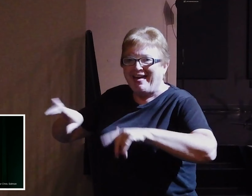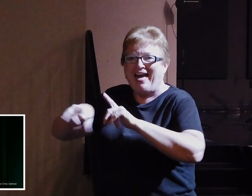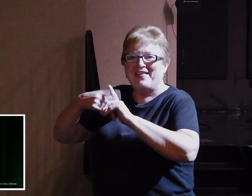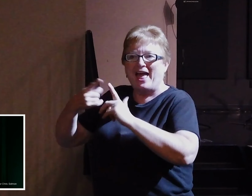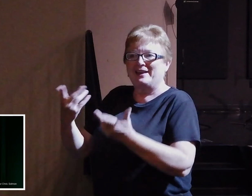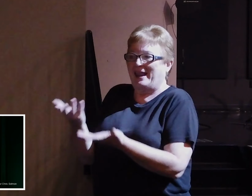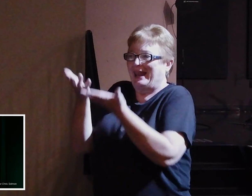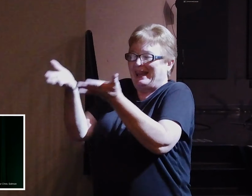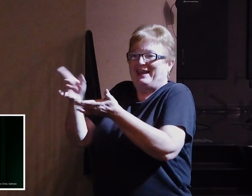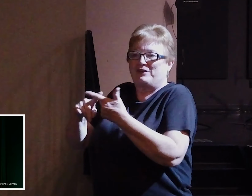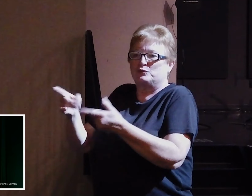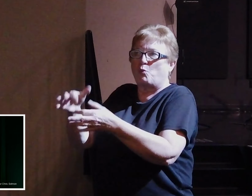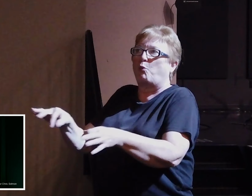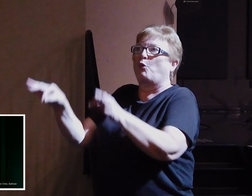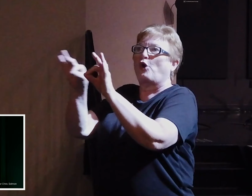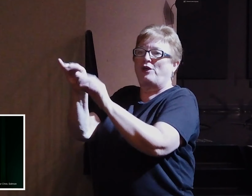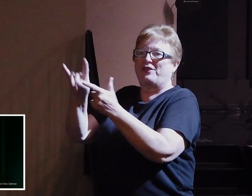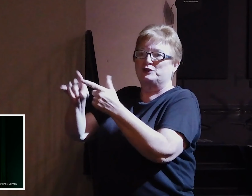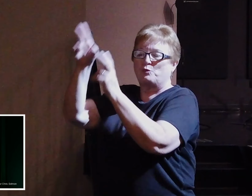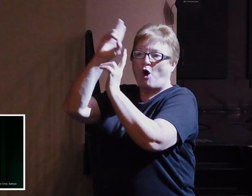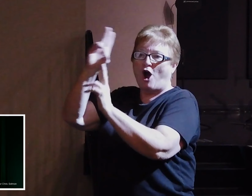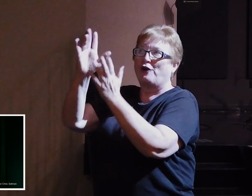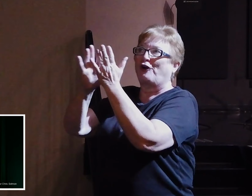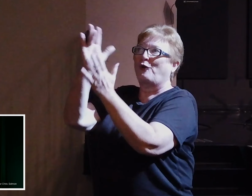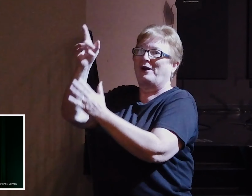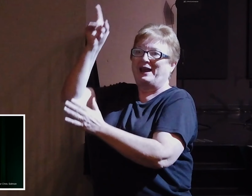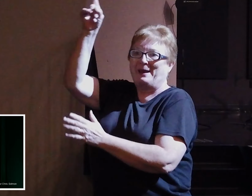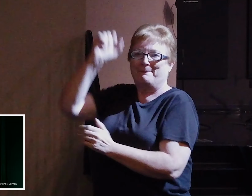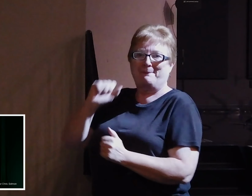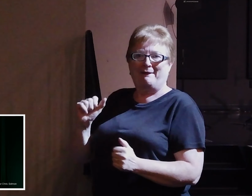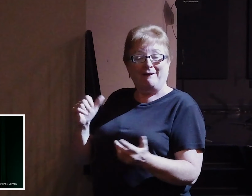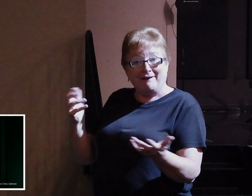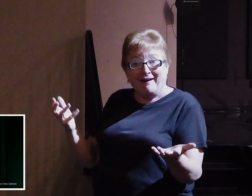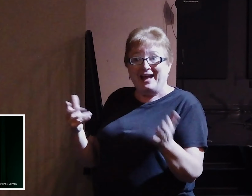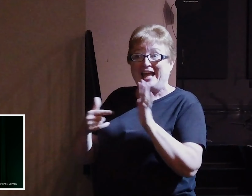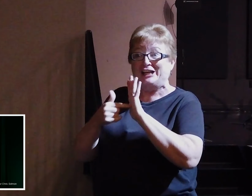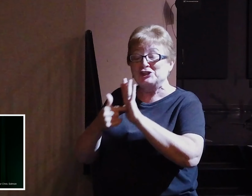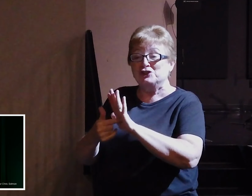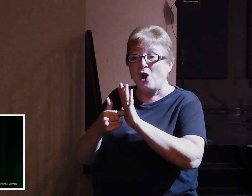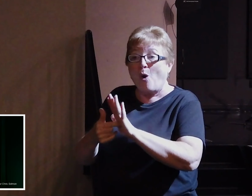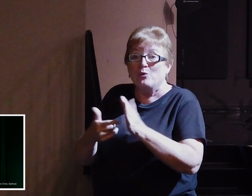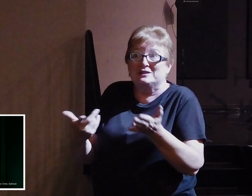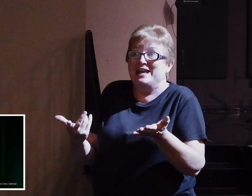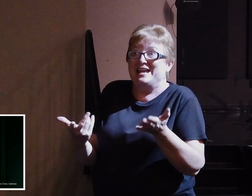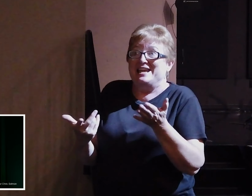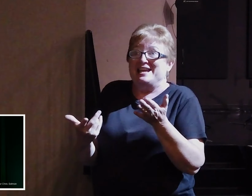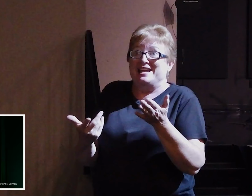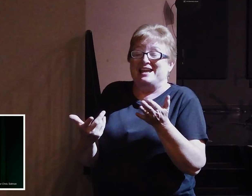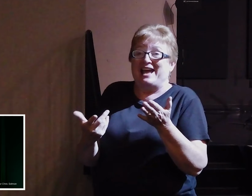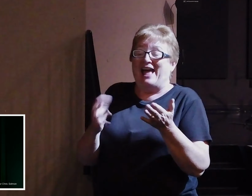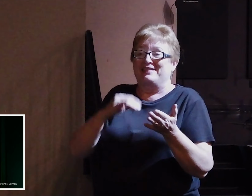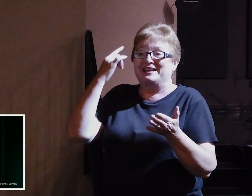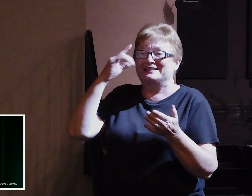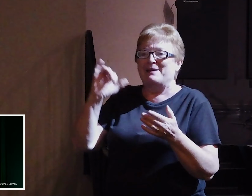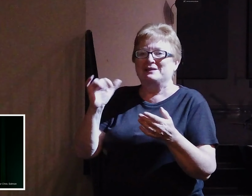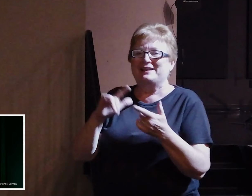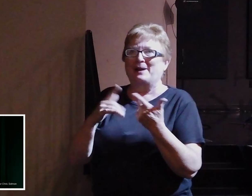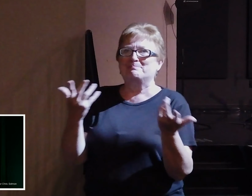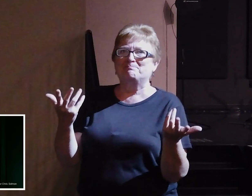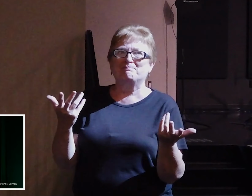on relationships, our reliance on all those things, and it reveals, if you think of it like maybe, I was thinking of like a candle